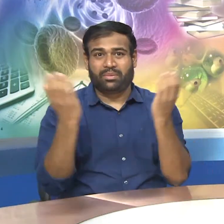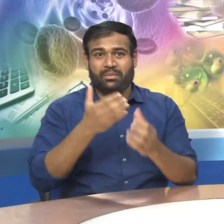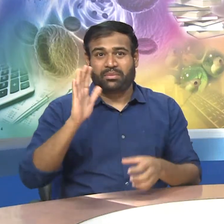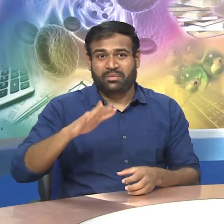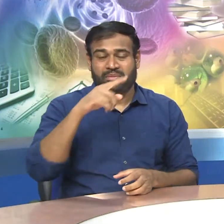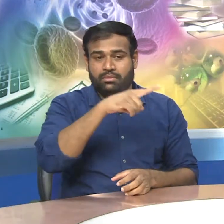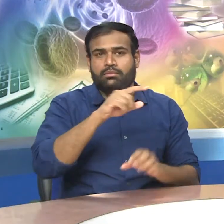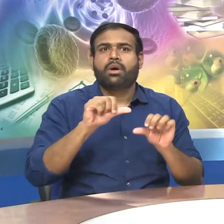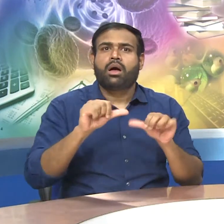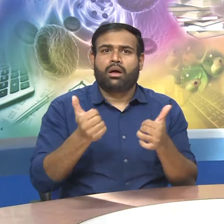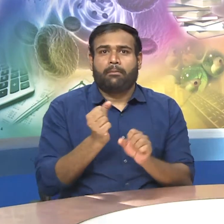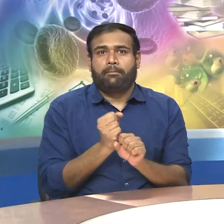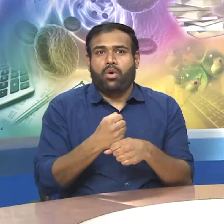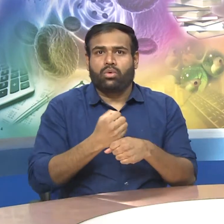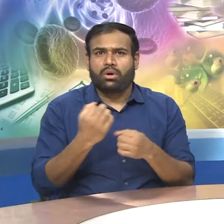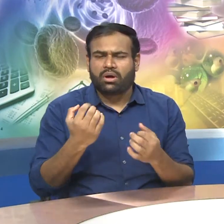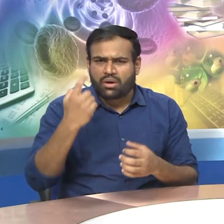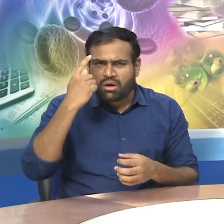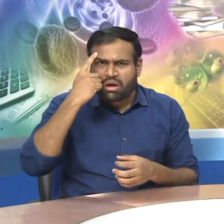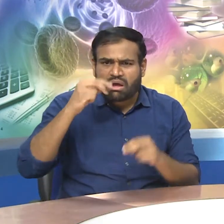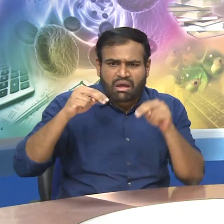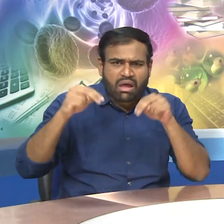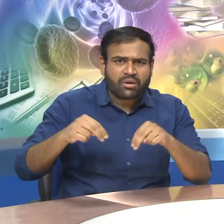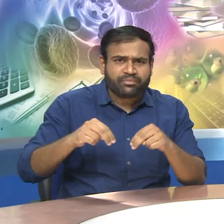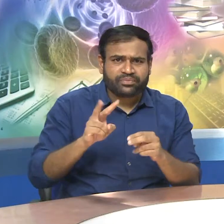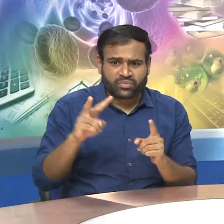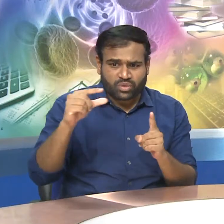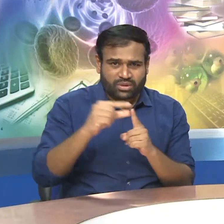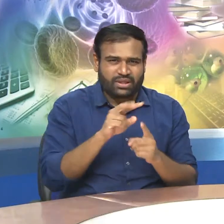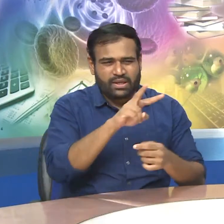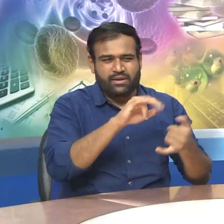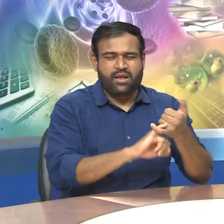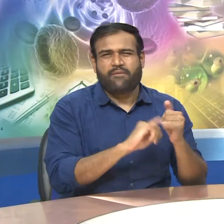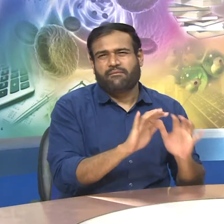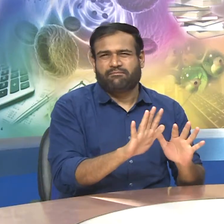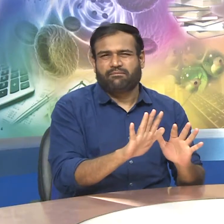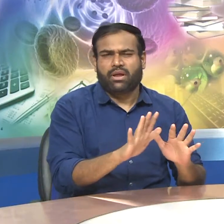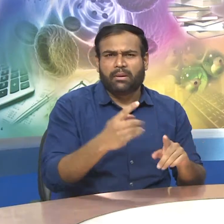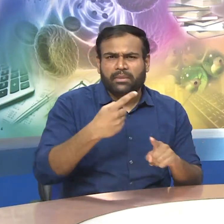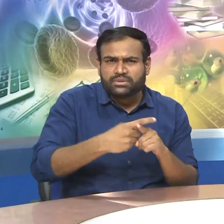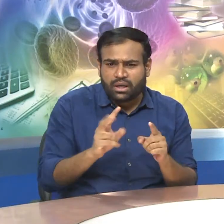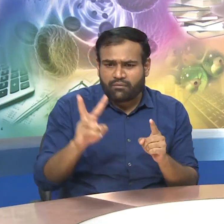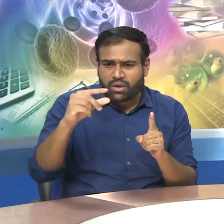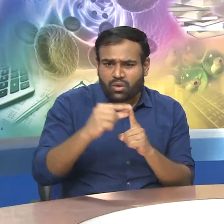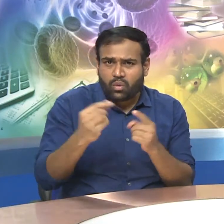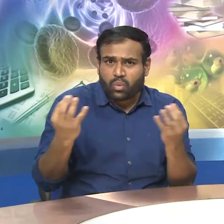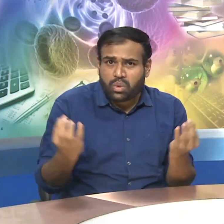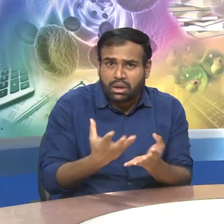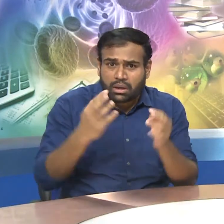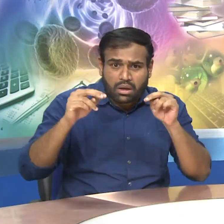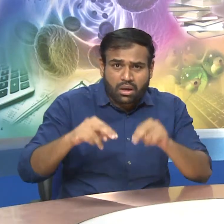The Parliament can create Vidhan Parishad if the Vidhan Sabha passed a